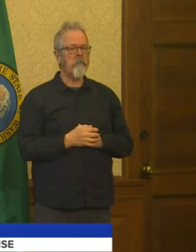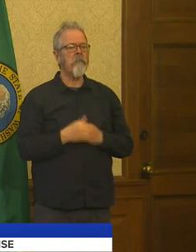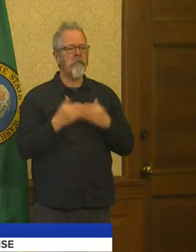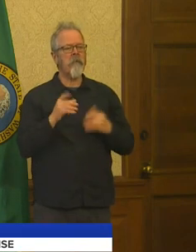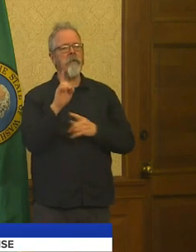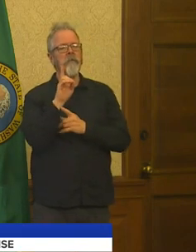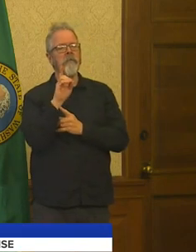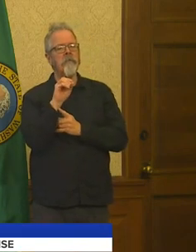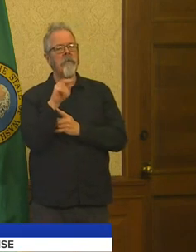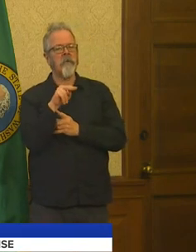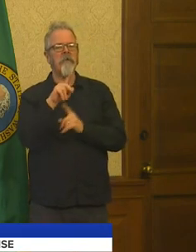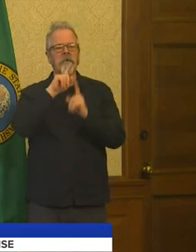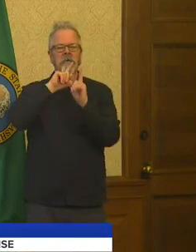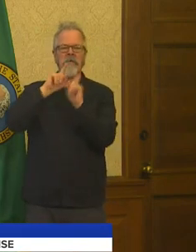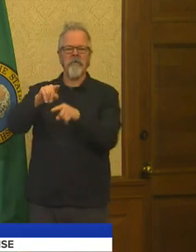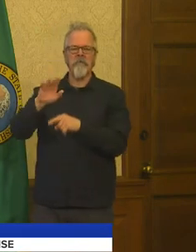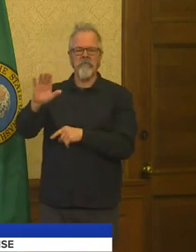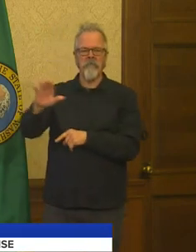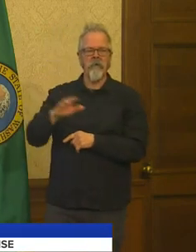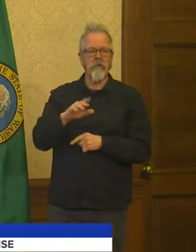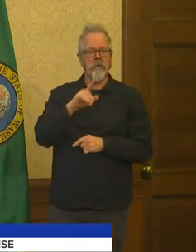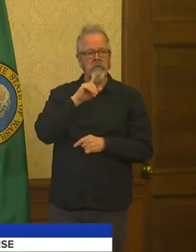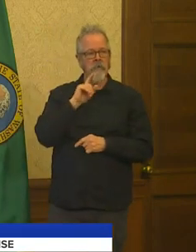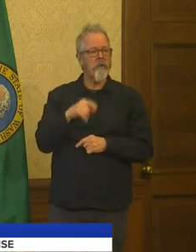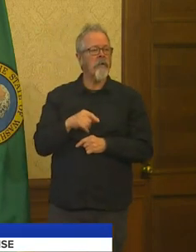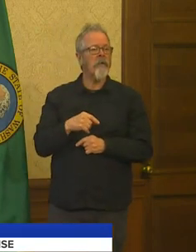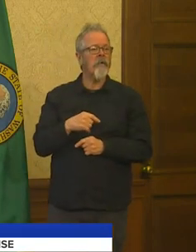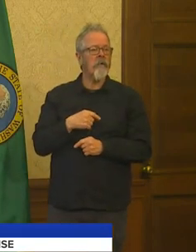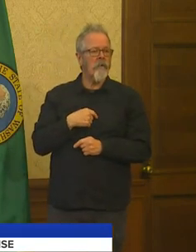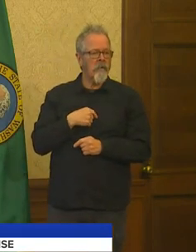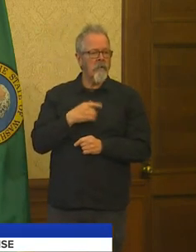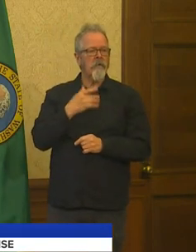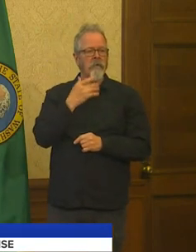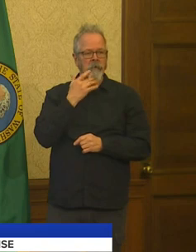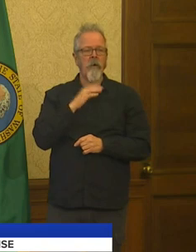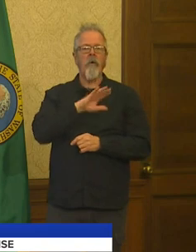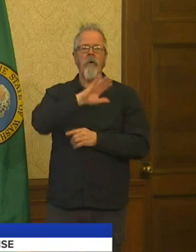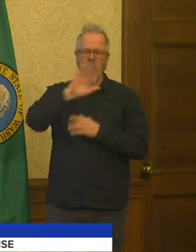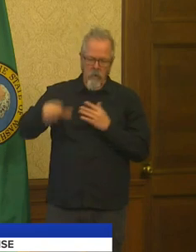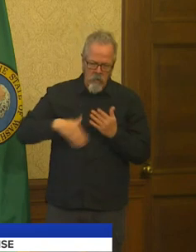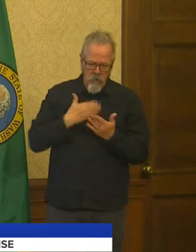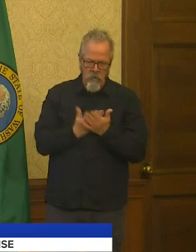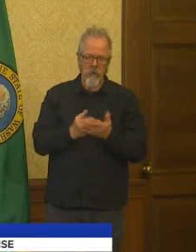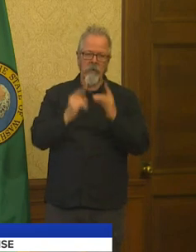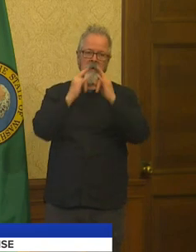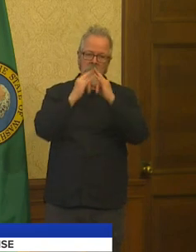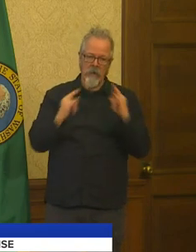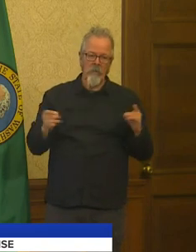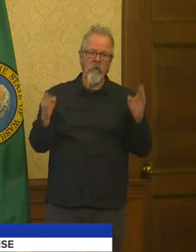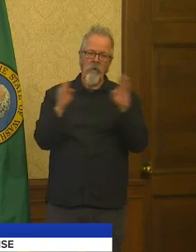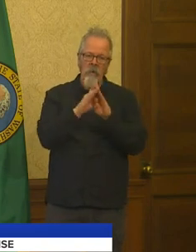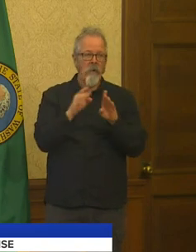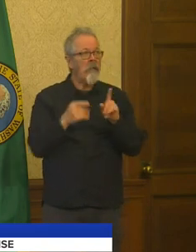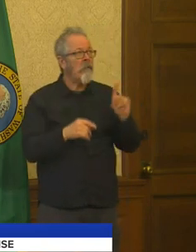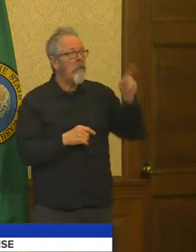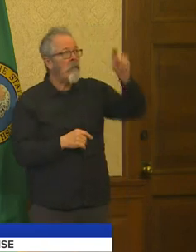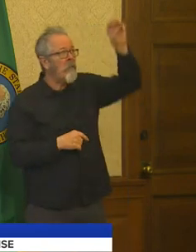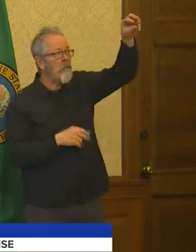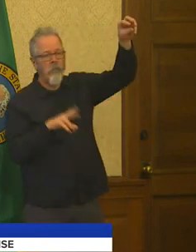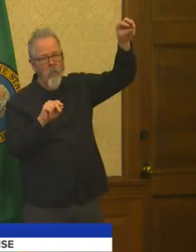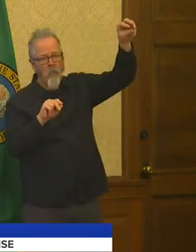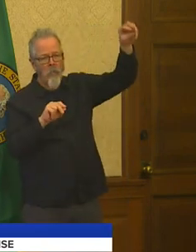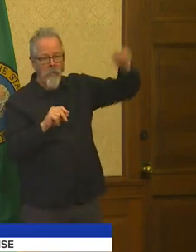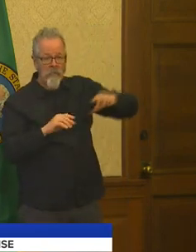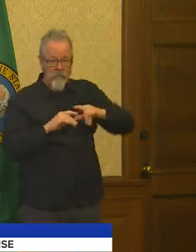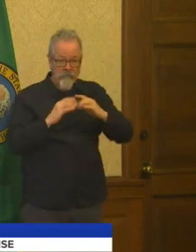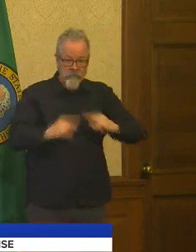we determine that they're safe and we get direction from the governor. Hillary, I have not talked to the federal partners.